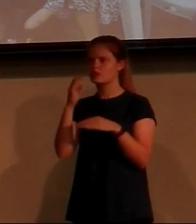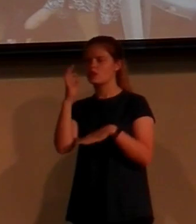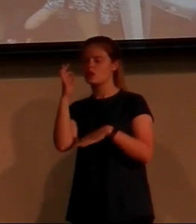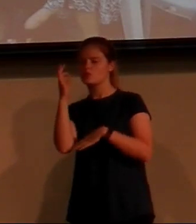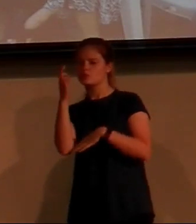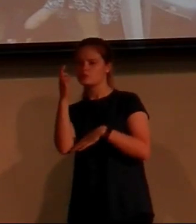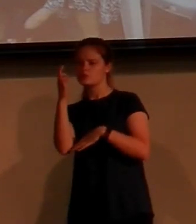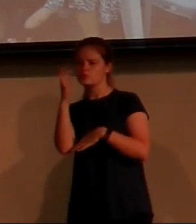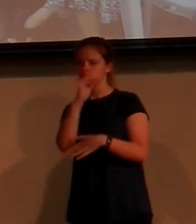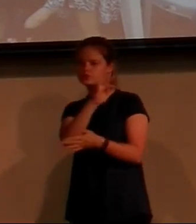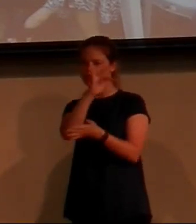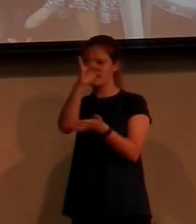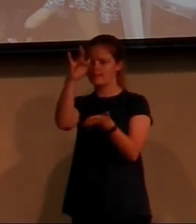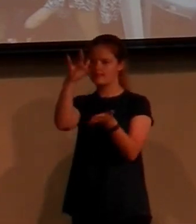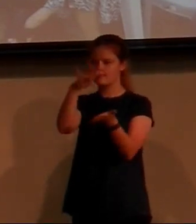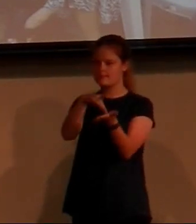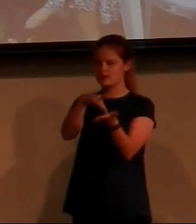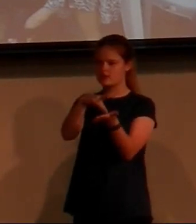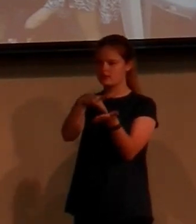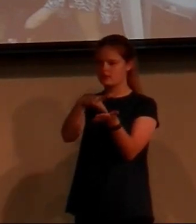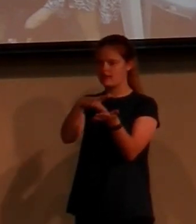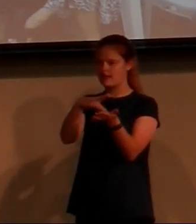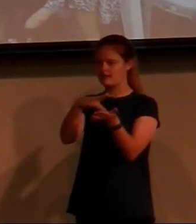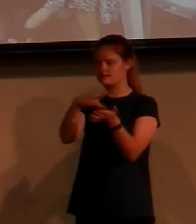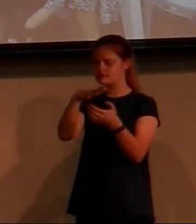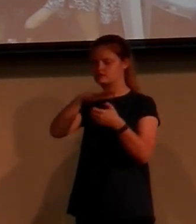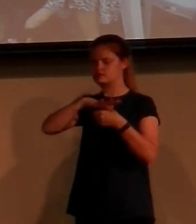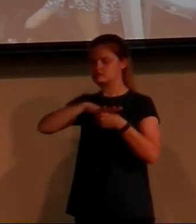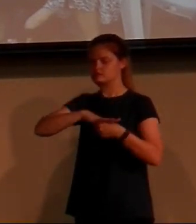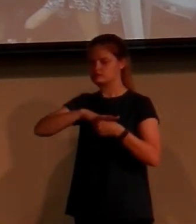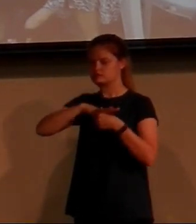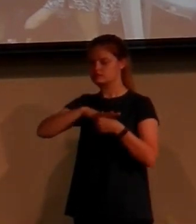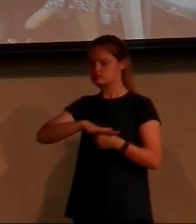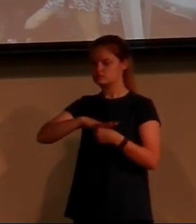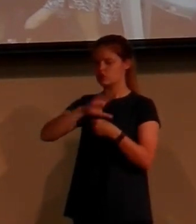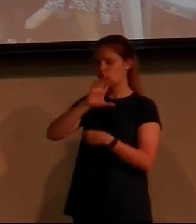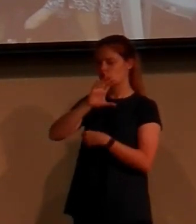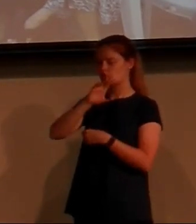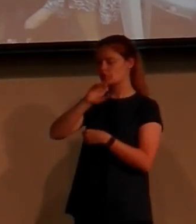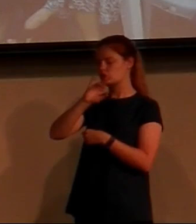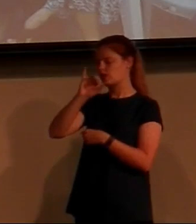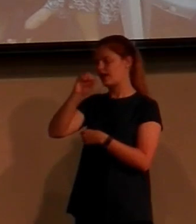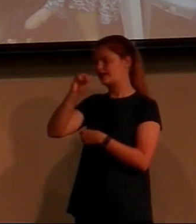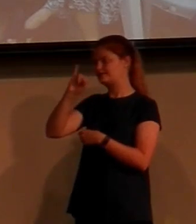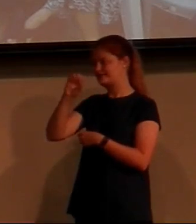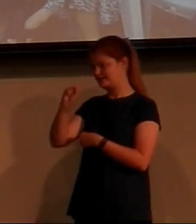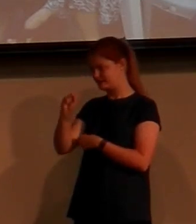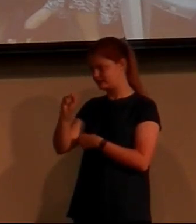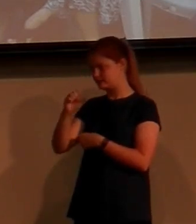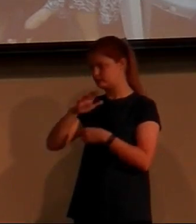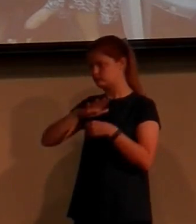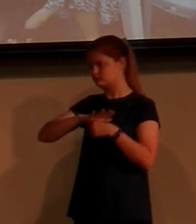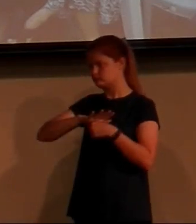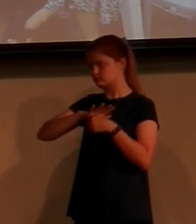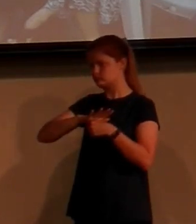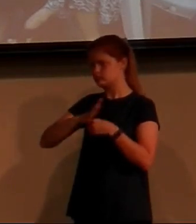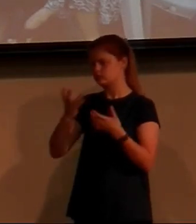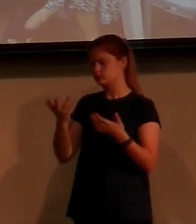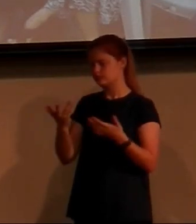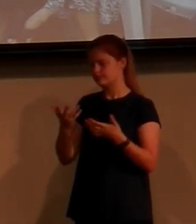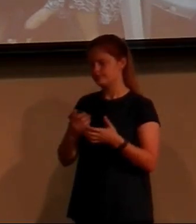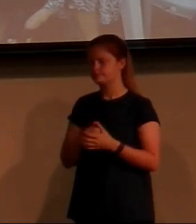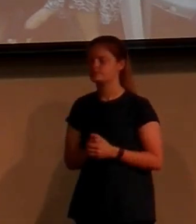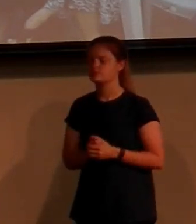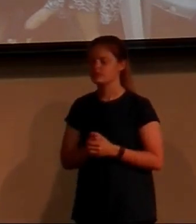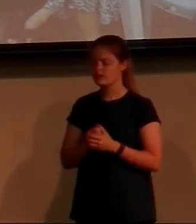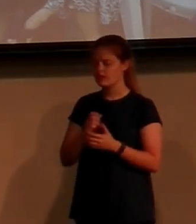preaching in the midst of crisis. I was translating, that's what it is. Preaching in the midst of crisis. In